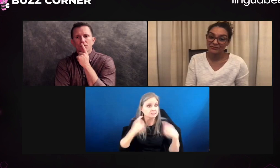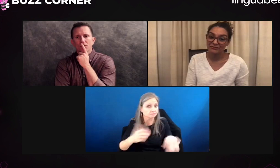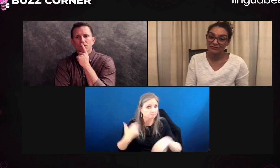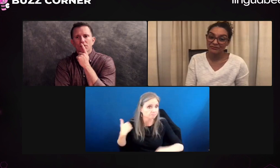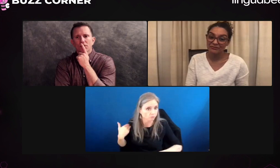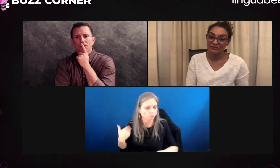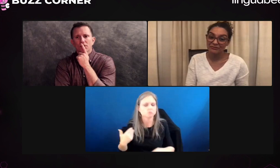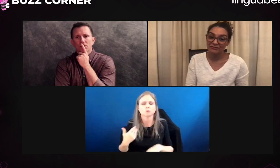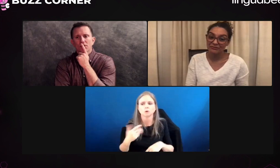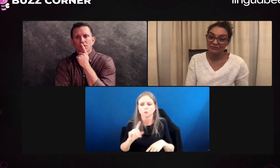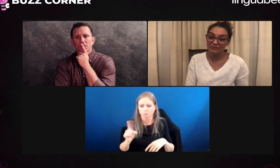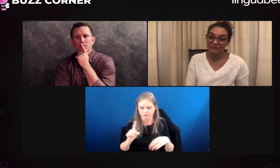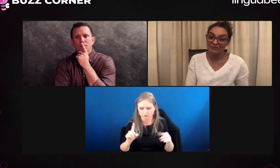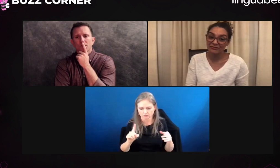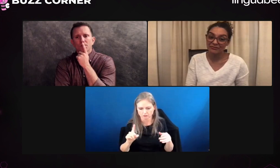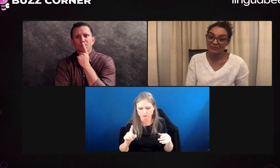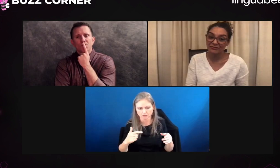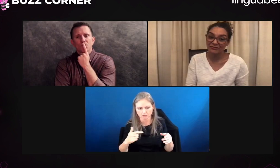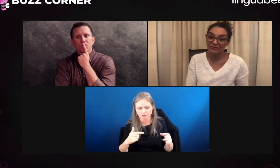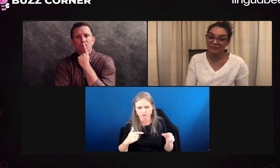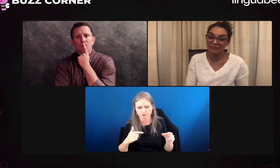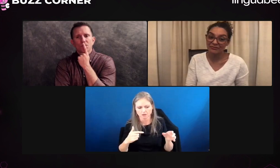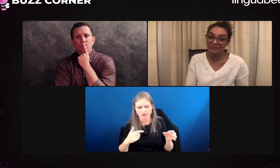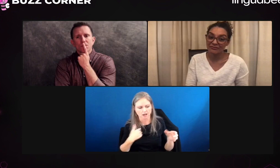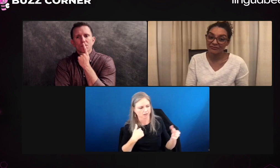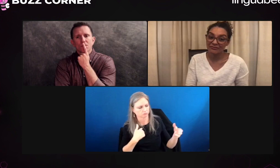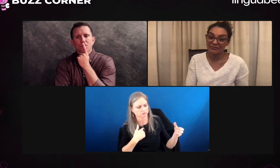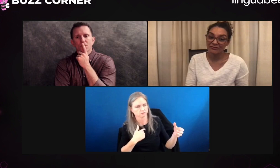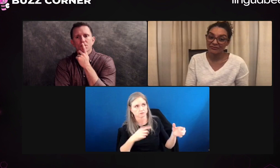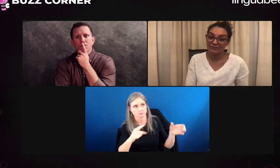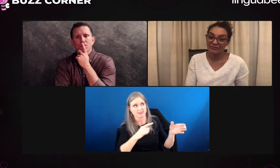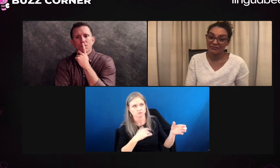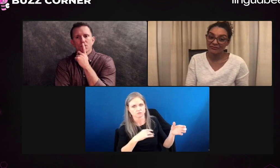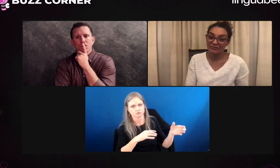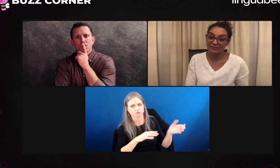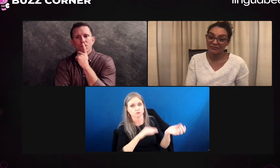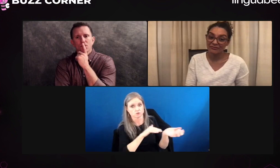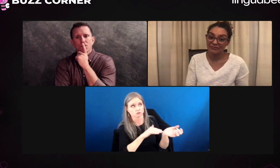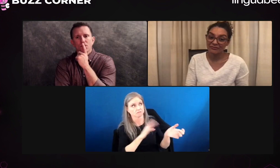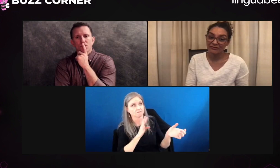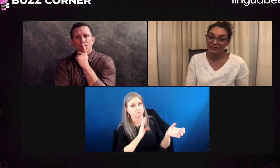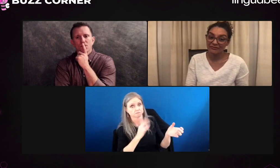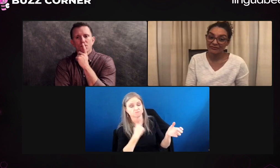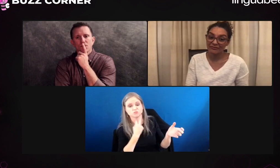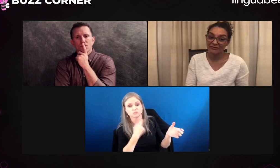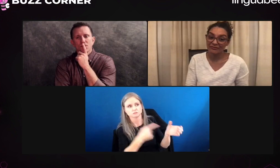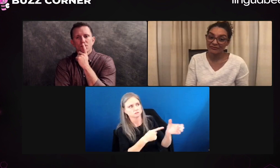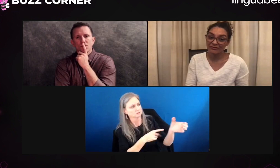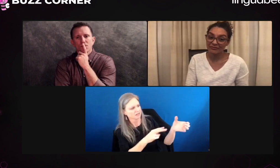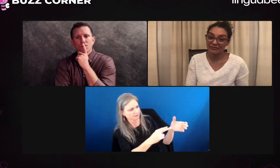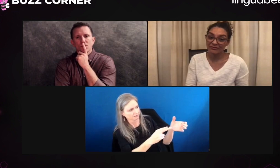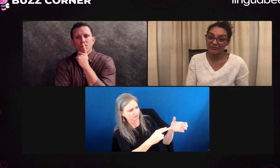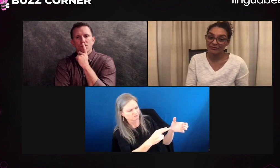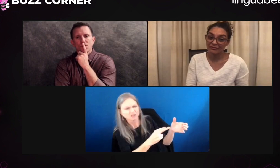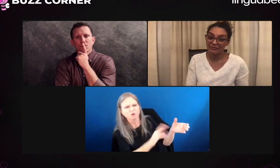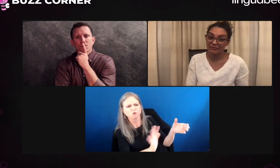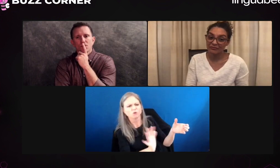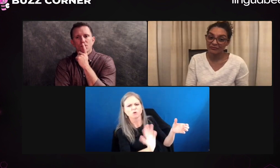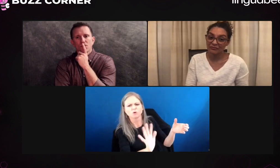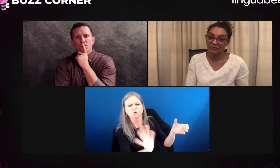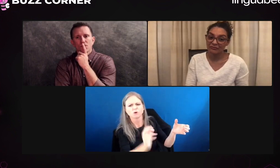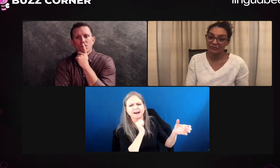doctors can also look at this. And this has happened before, right? Where I have the transcription app on my